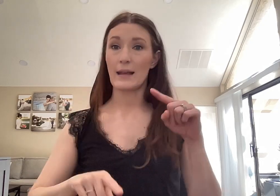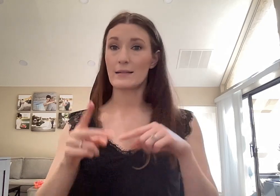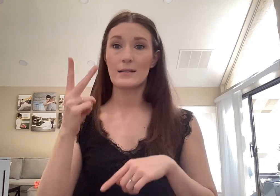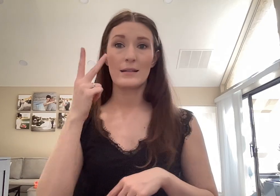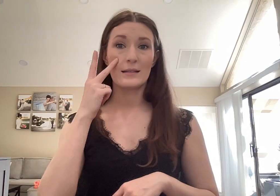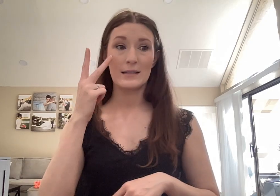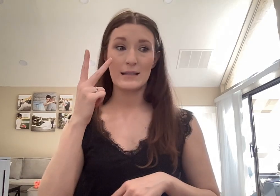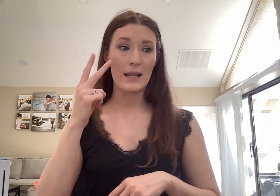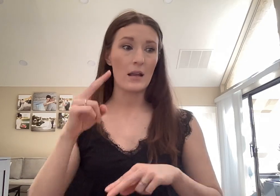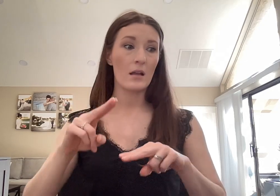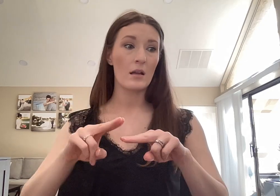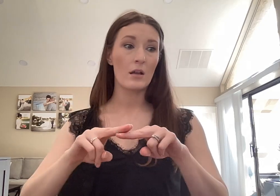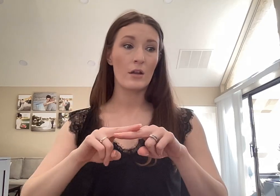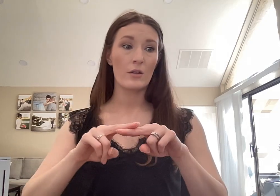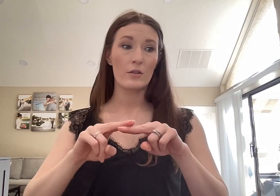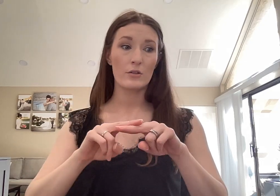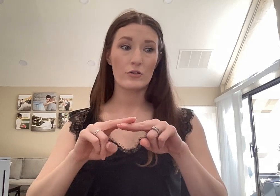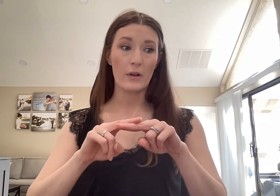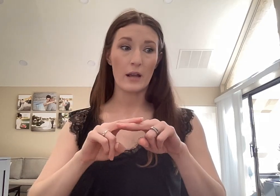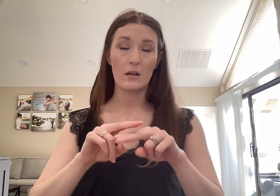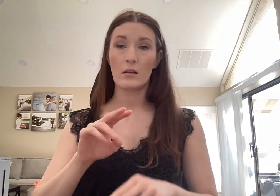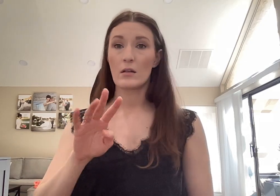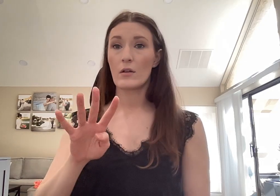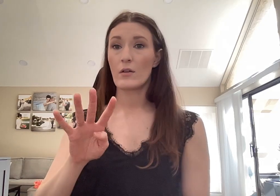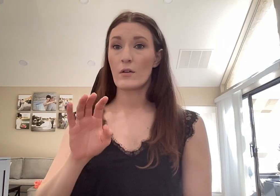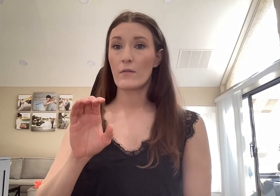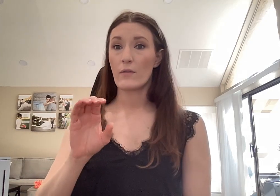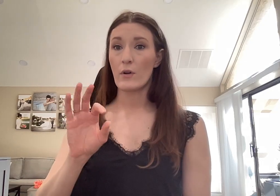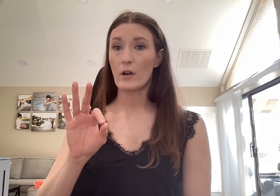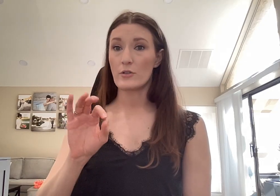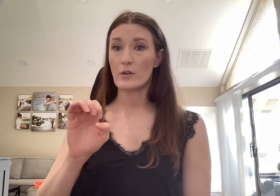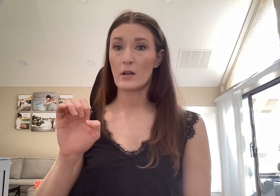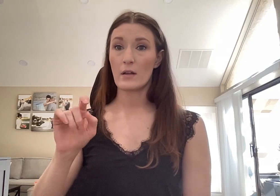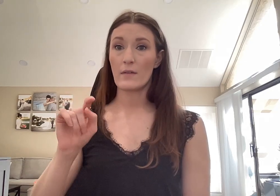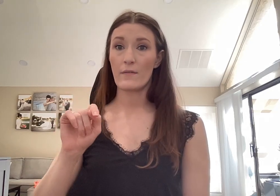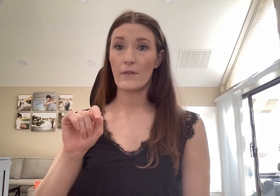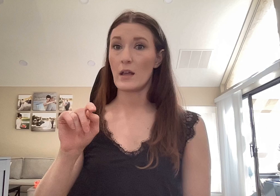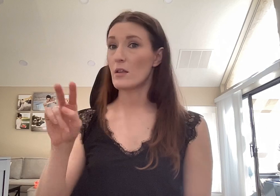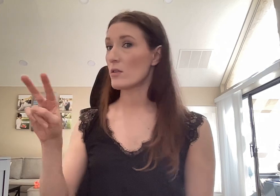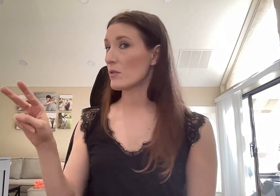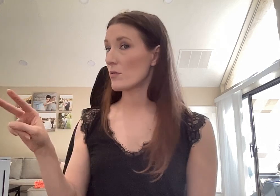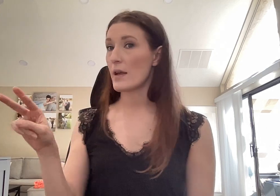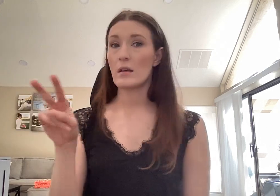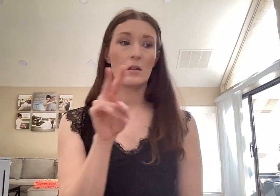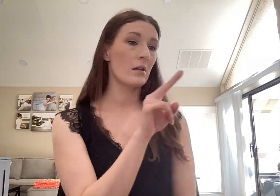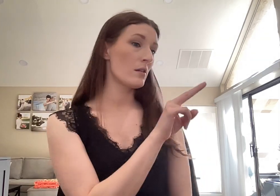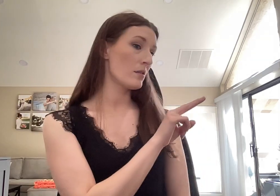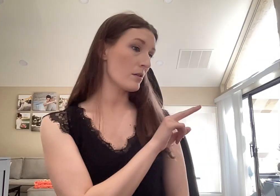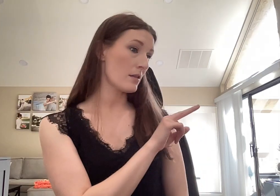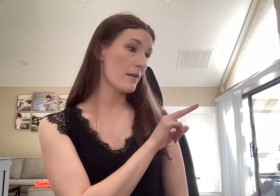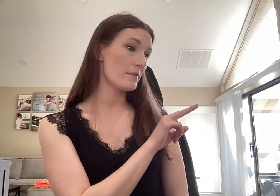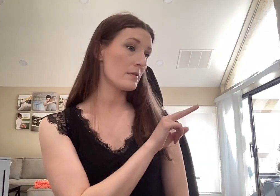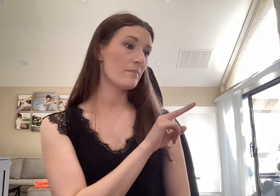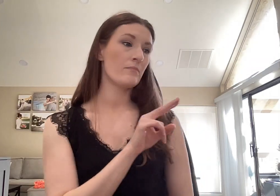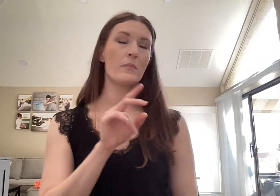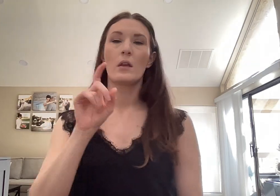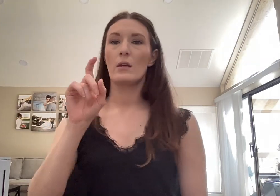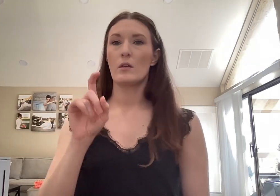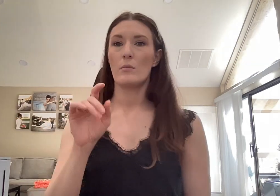can't see the train 400 feet. Look right, look left. You